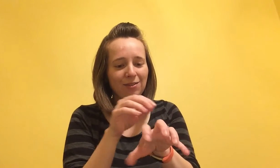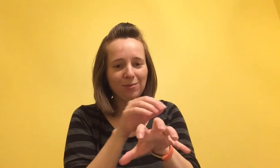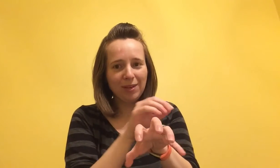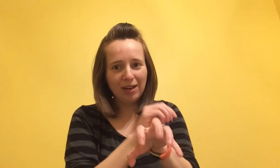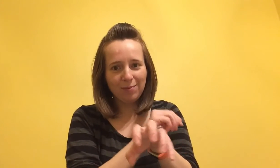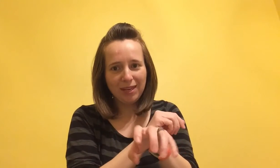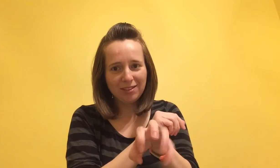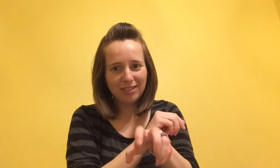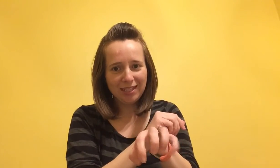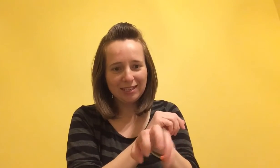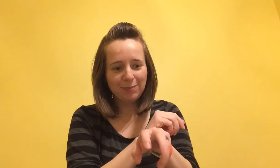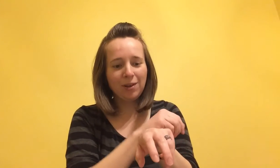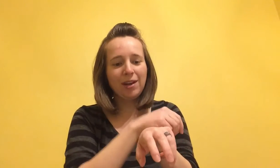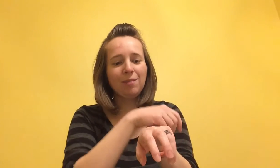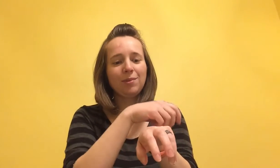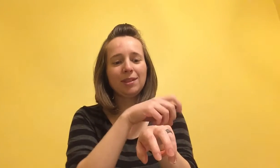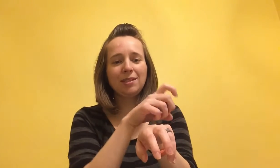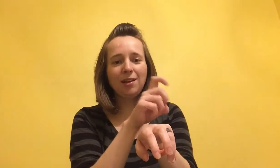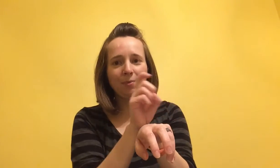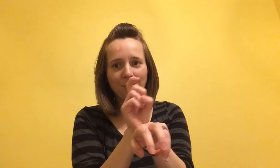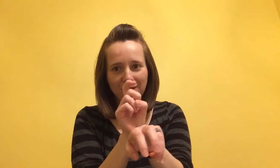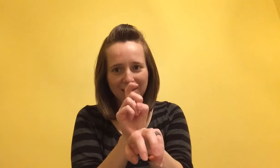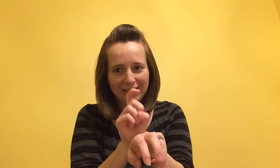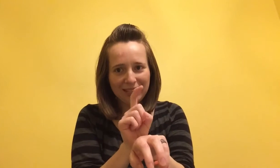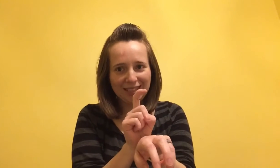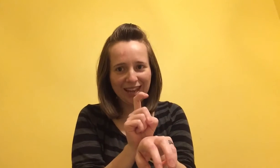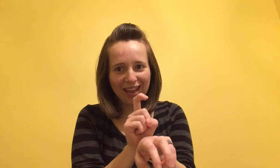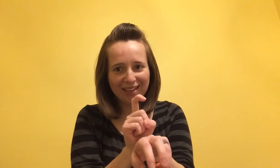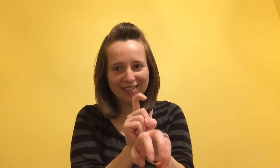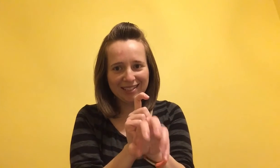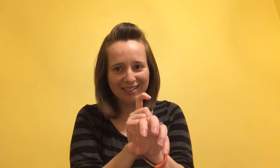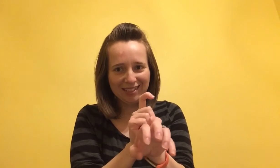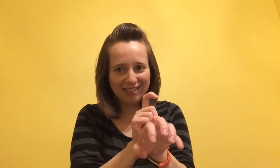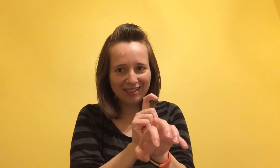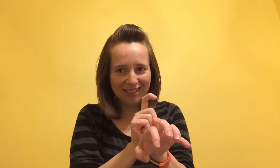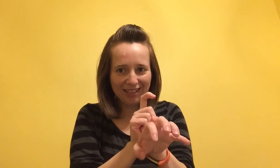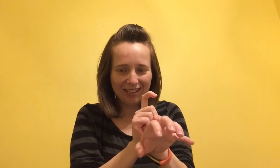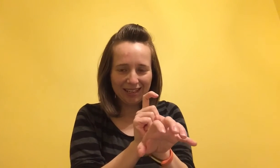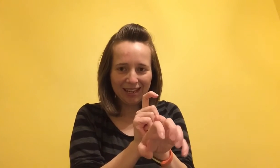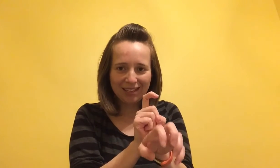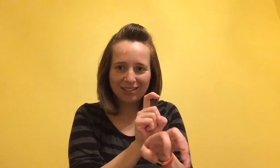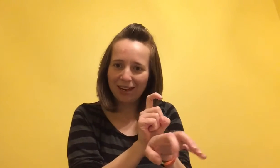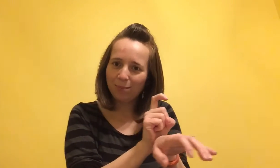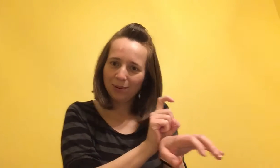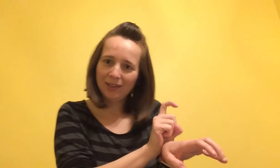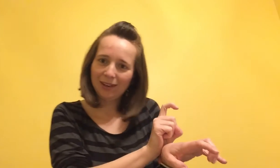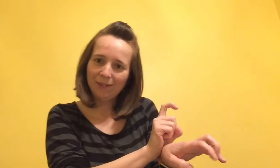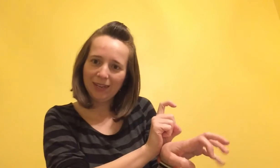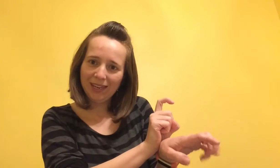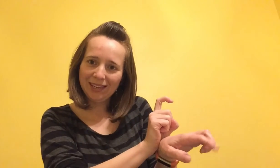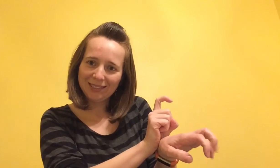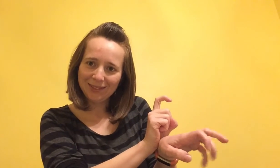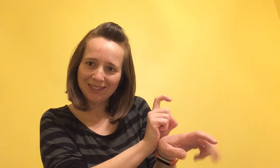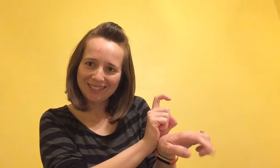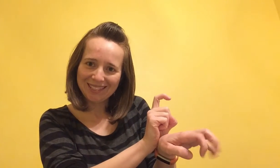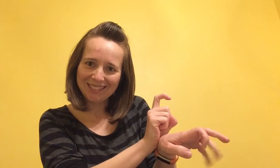going to be kind of making just like the spider hand, but the top one is an X, like an X shape. And if you can't guess what this